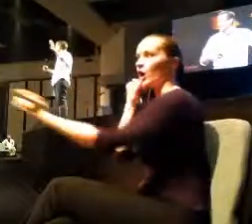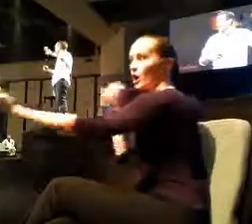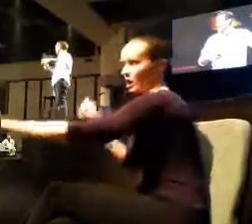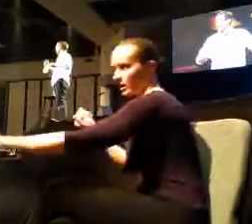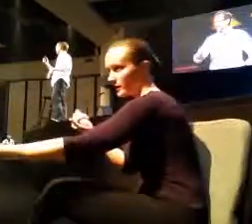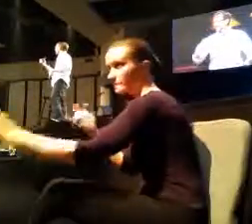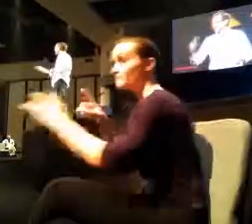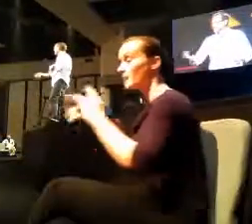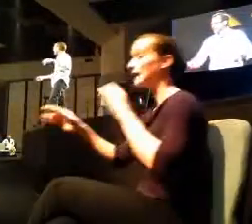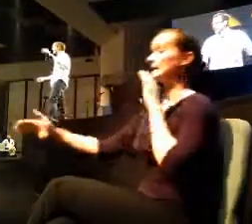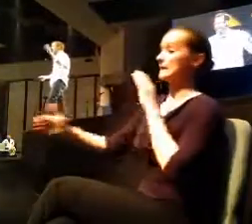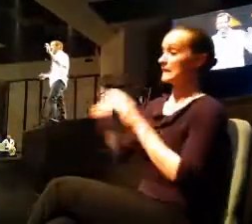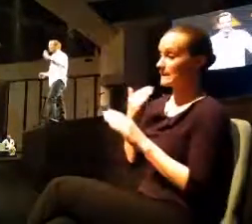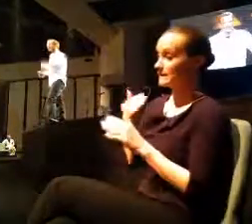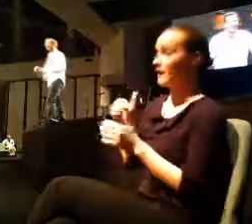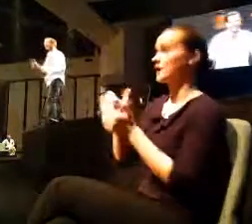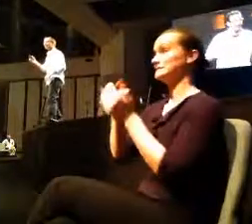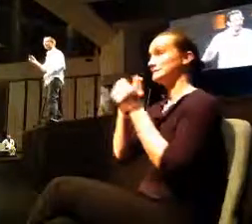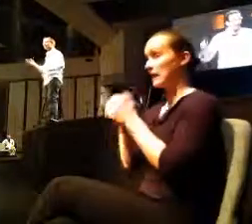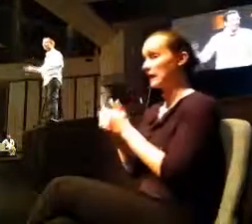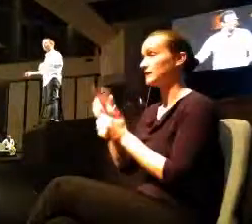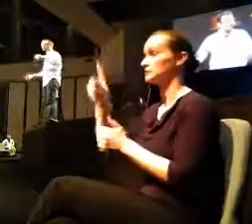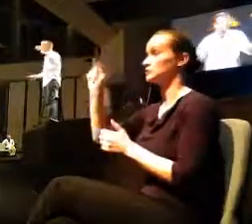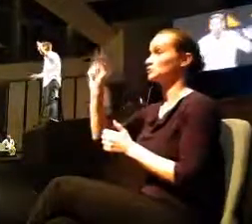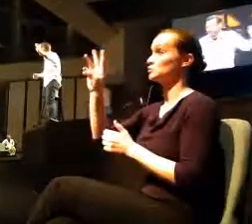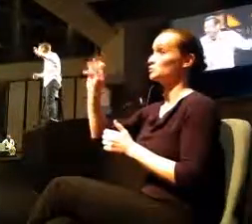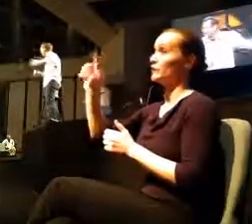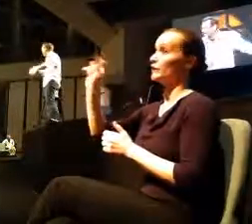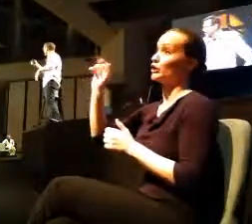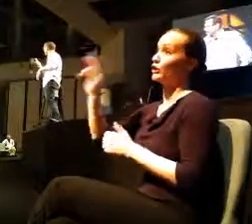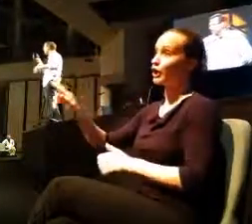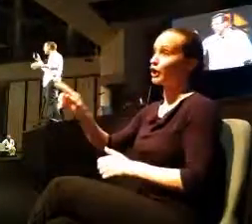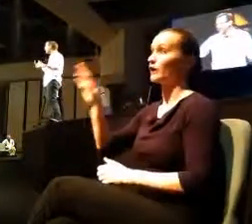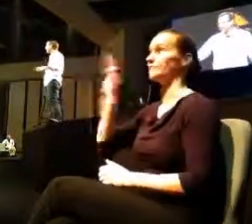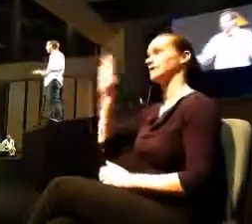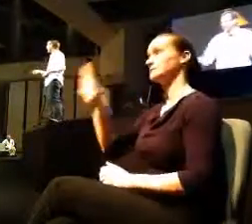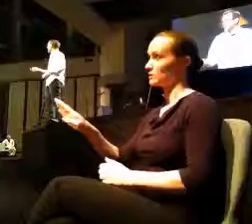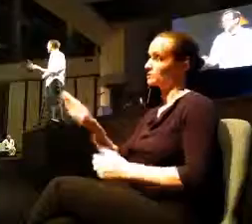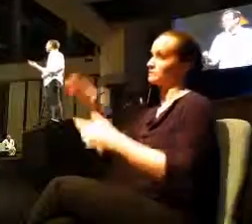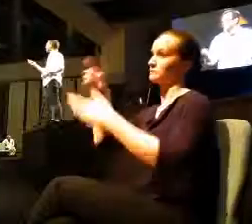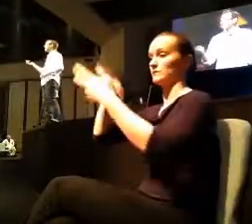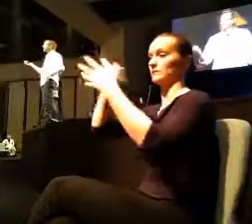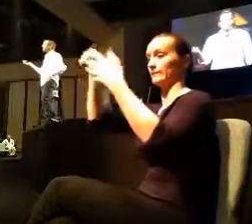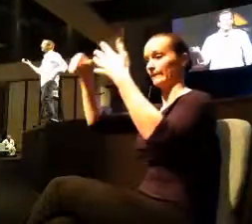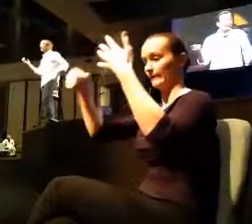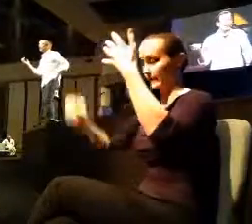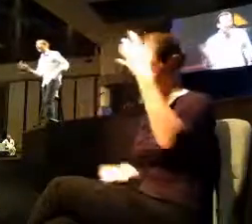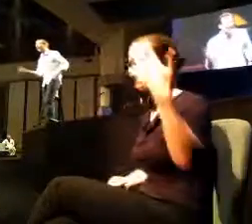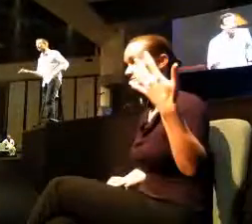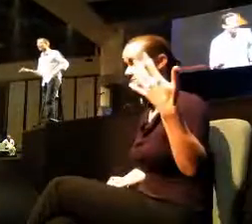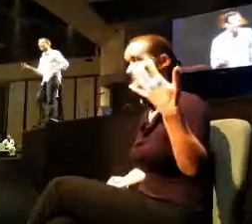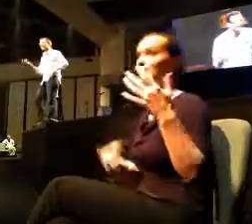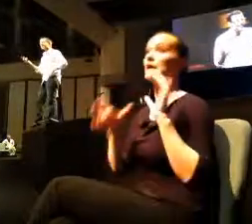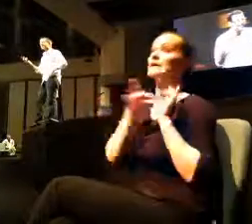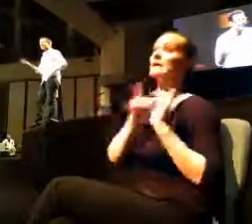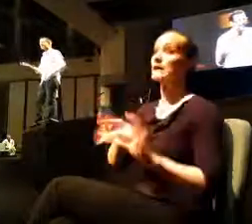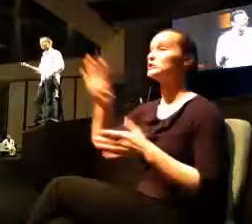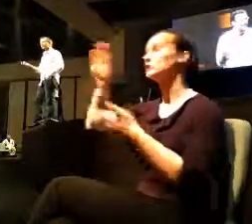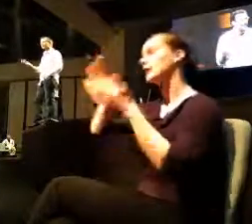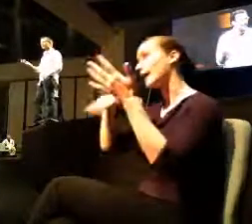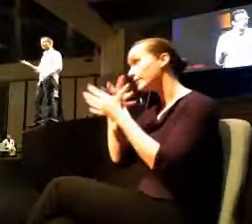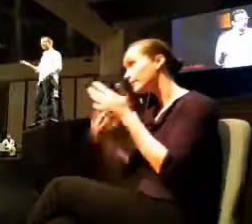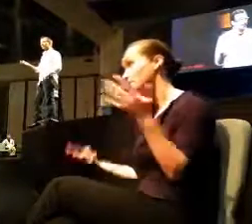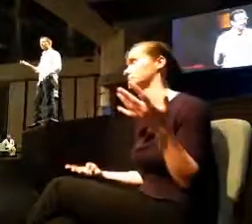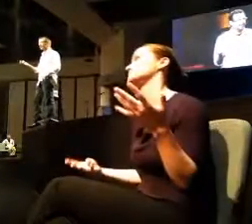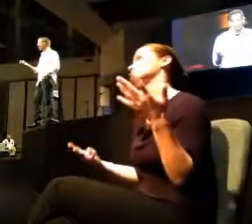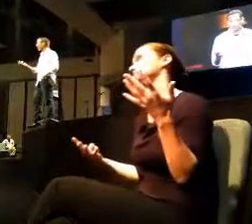is email and texting and Twitter and Facebook and FaceTime and everything else. It's connected to your calendar. This past